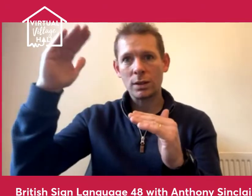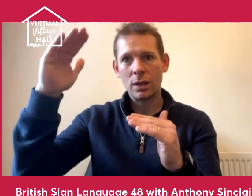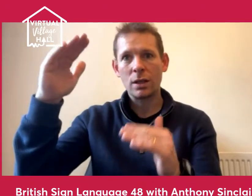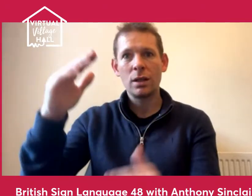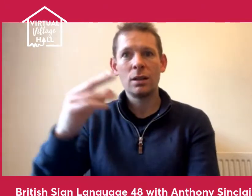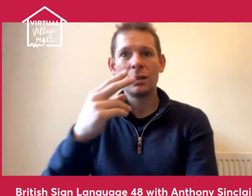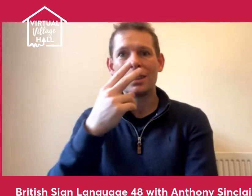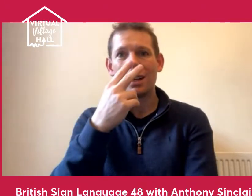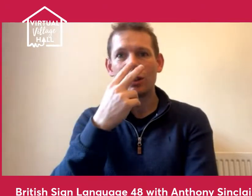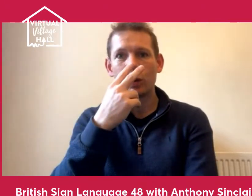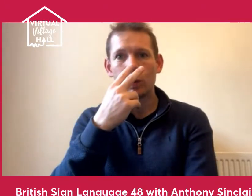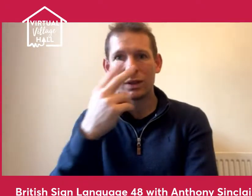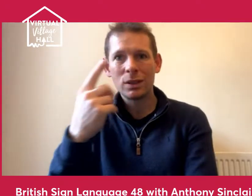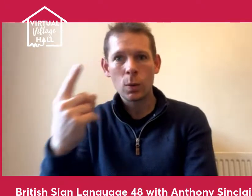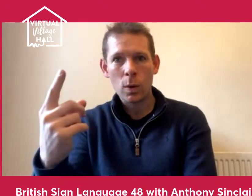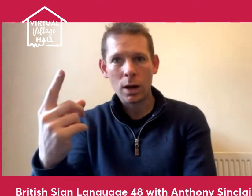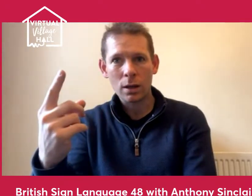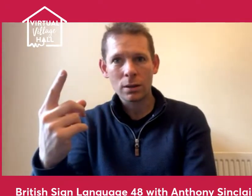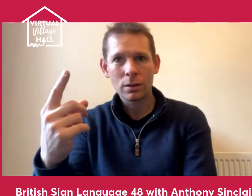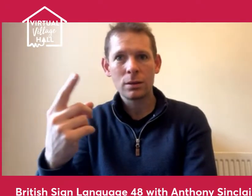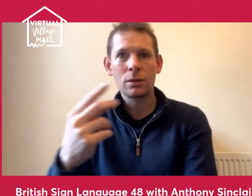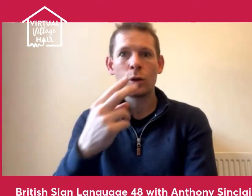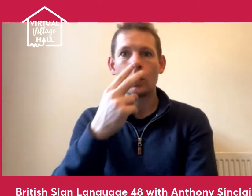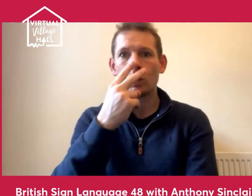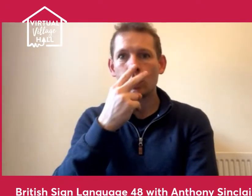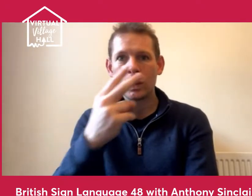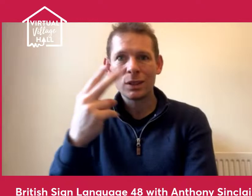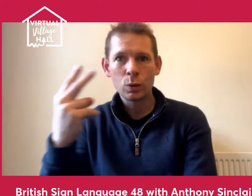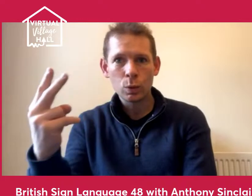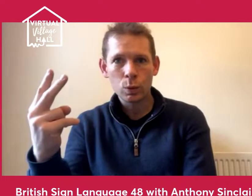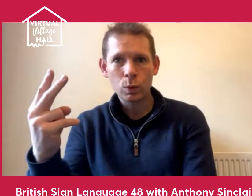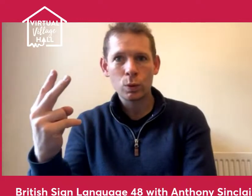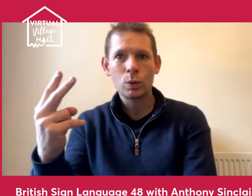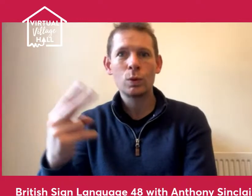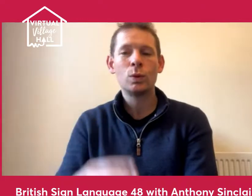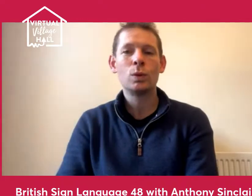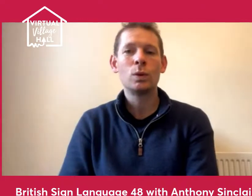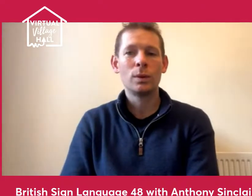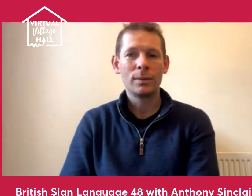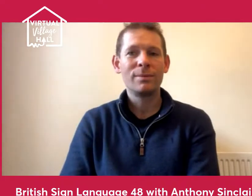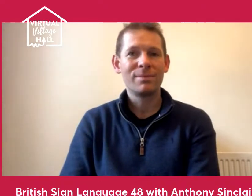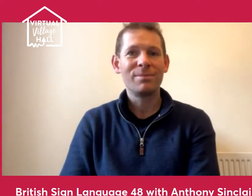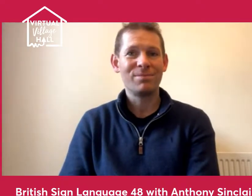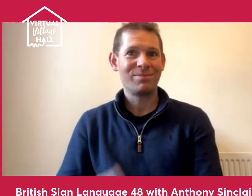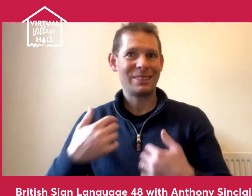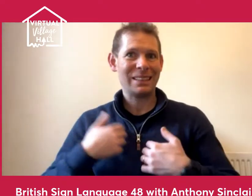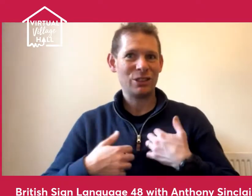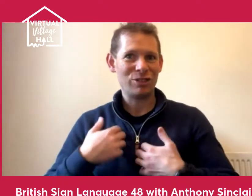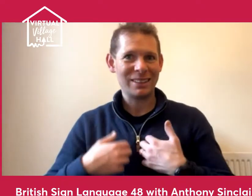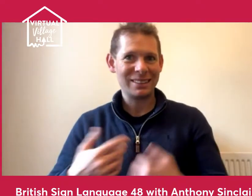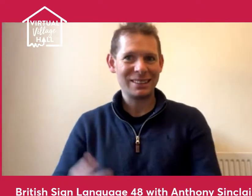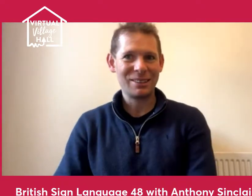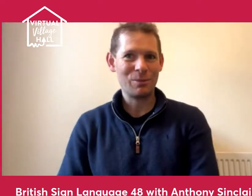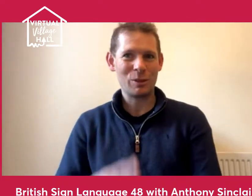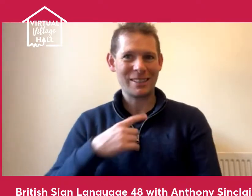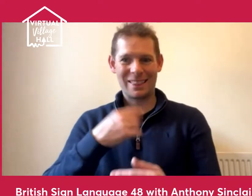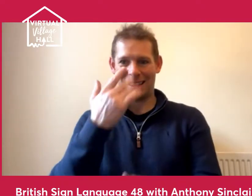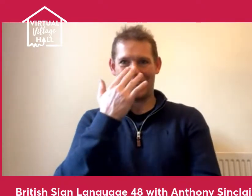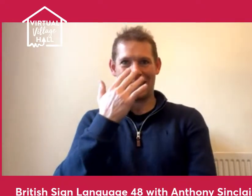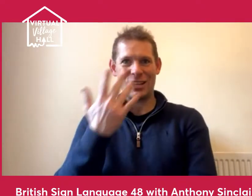So if it's 20 or older, so you're going to sign 21 or 22 like that. So the 20 sort of comes from the